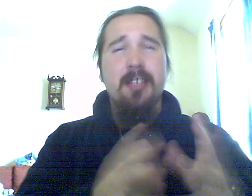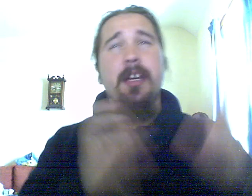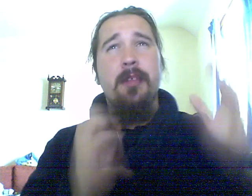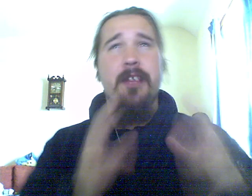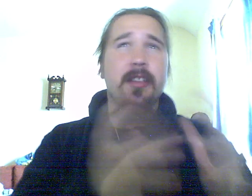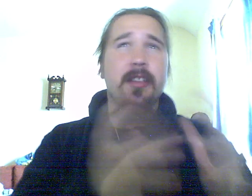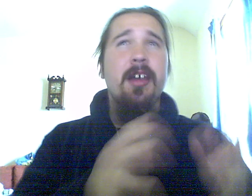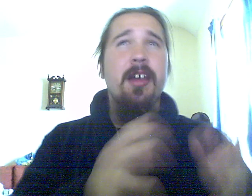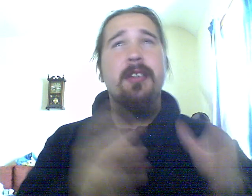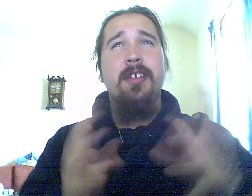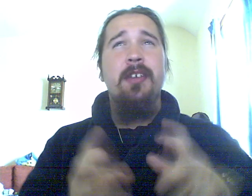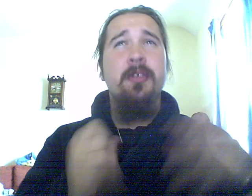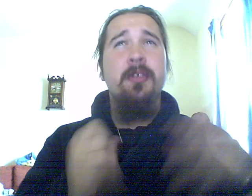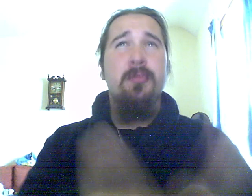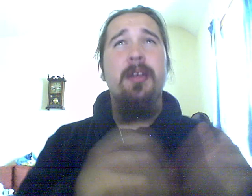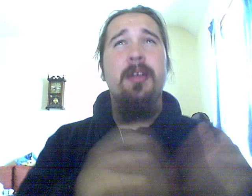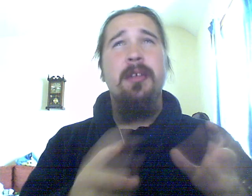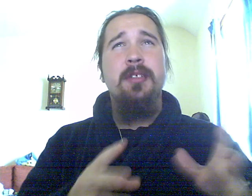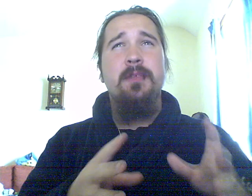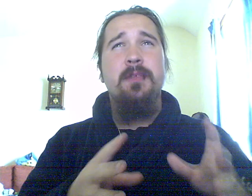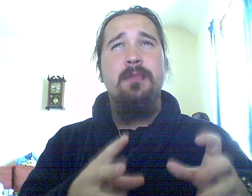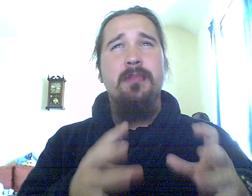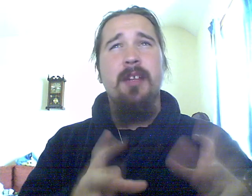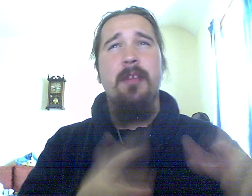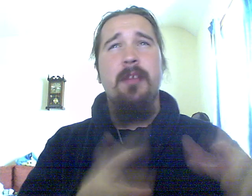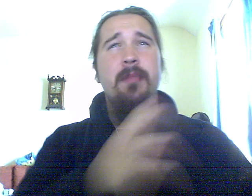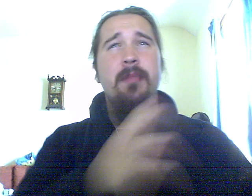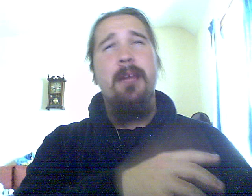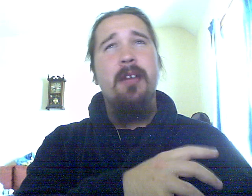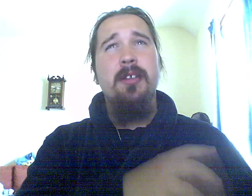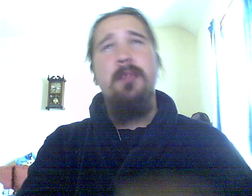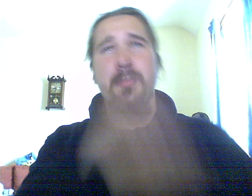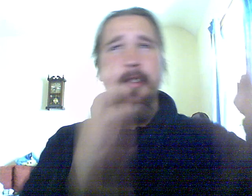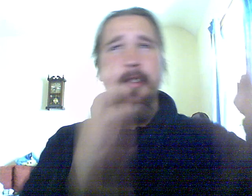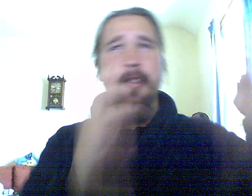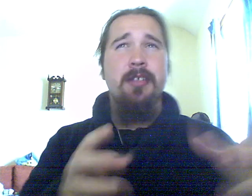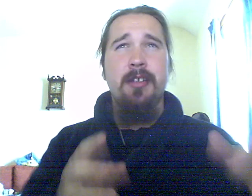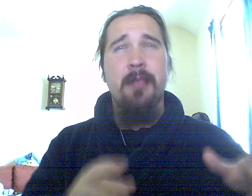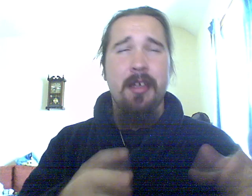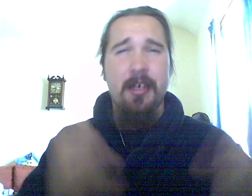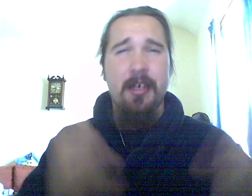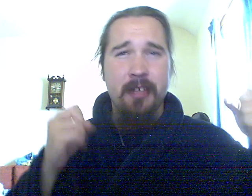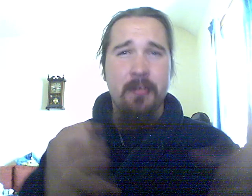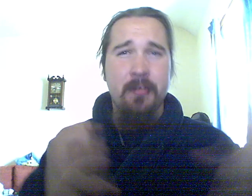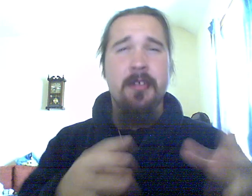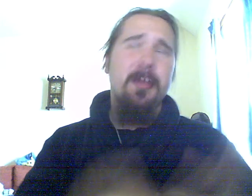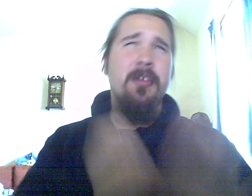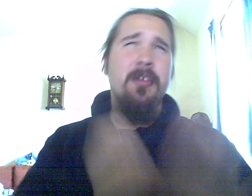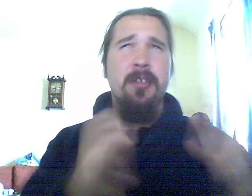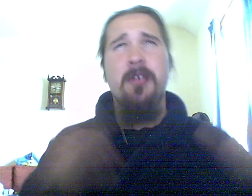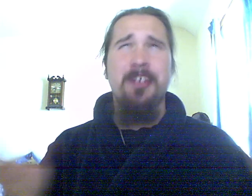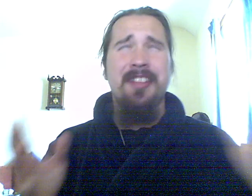helped by the fact that the character here is pretty much, well, apart from the background, is pretty much Justin Timberlake, as evidenced by the crisscross